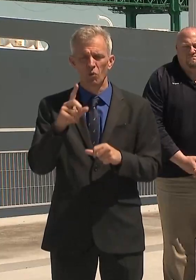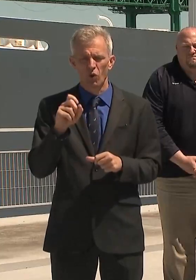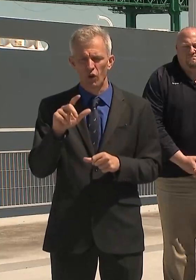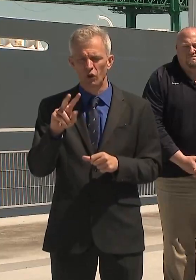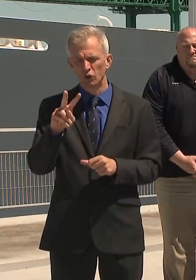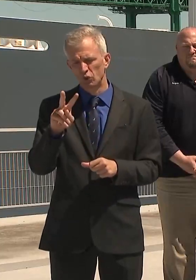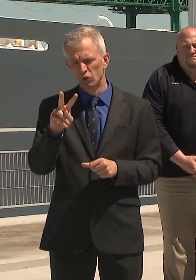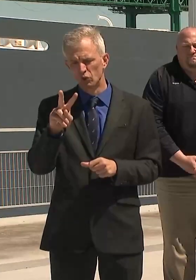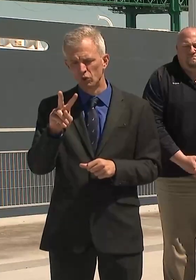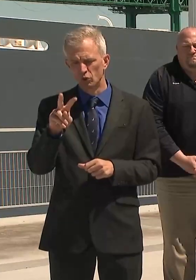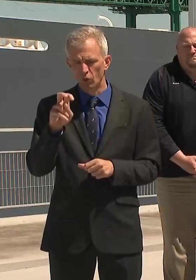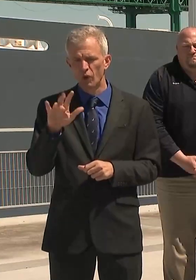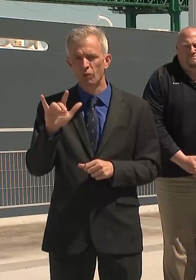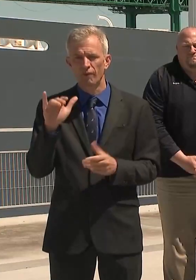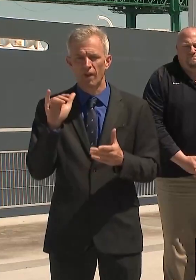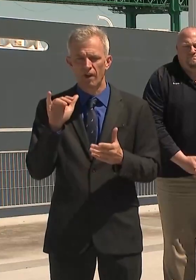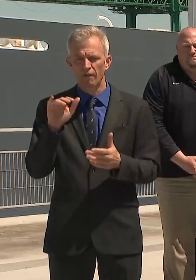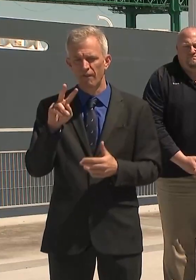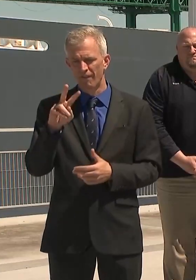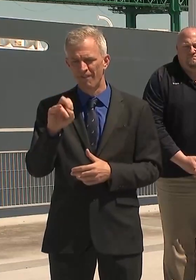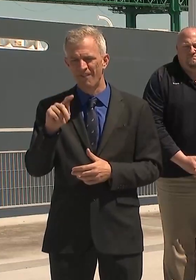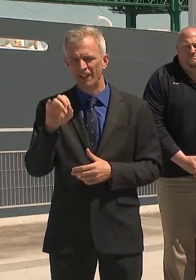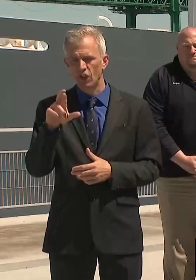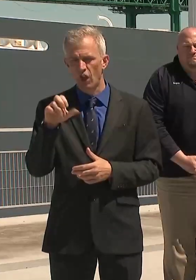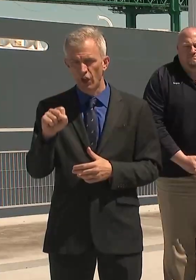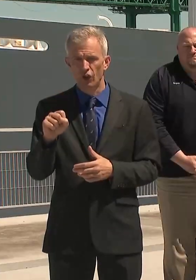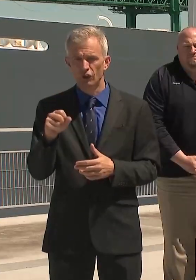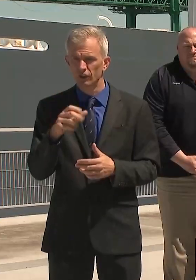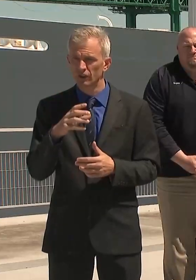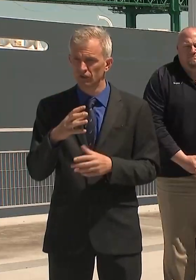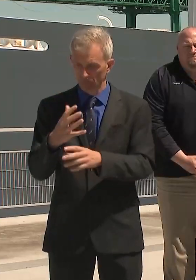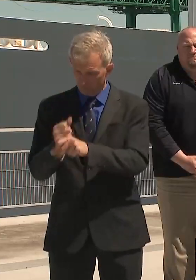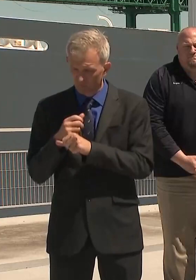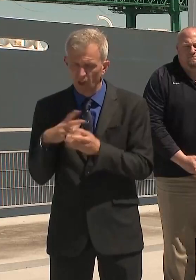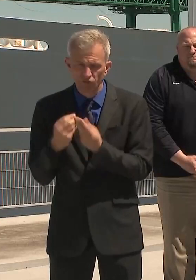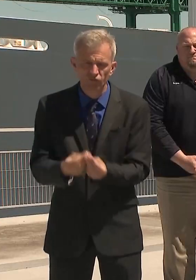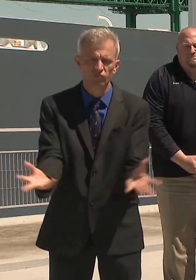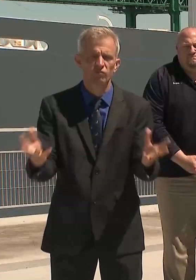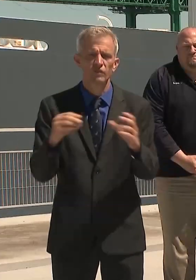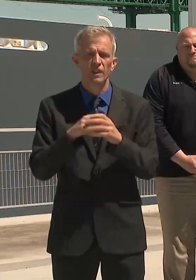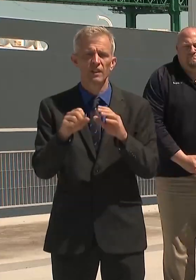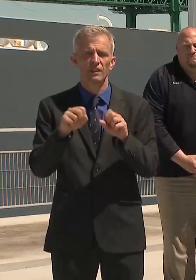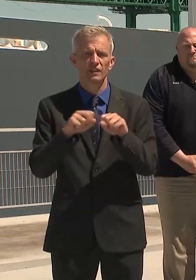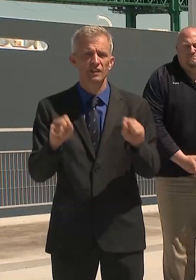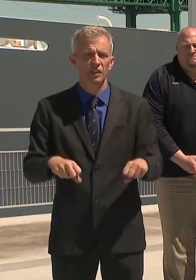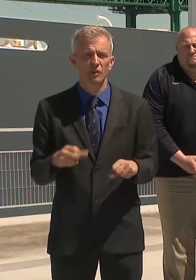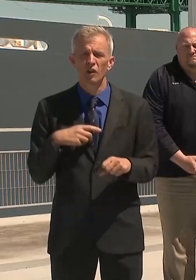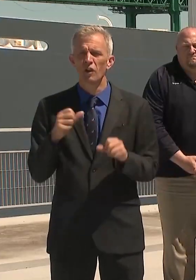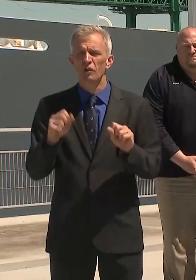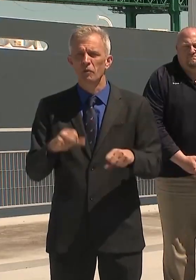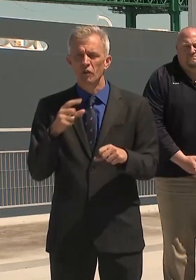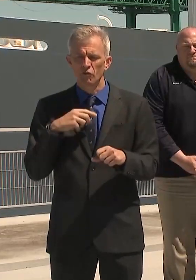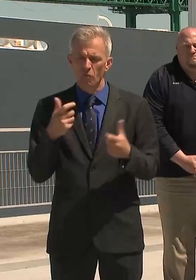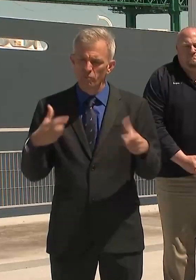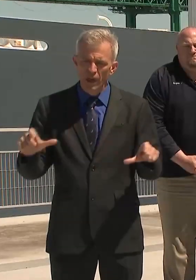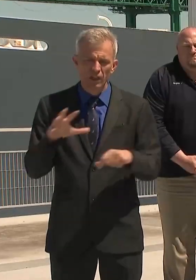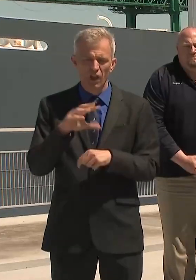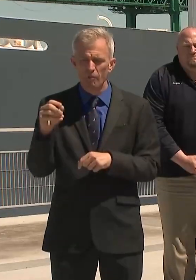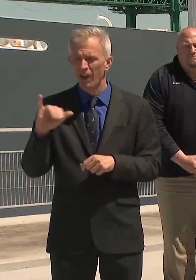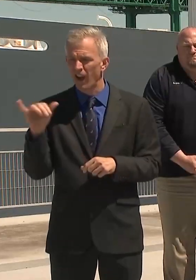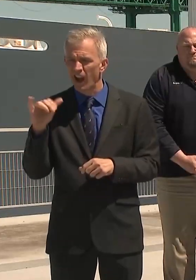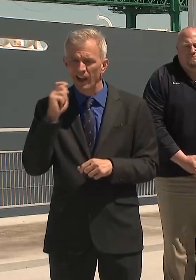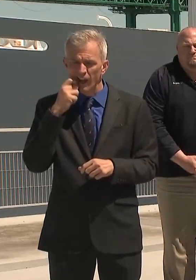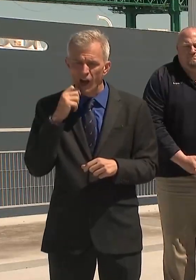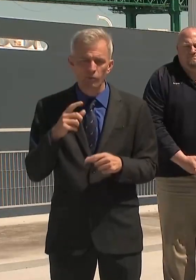1,225 ventilators and getting them out into our system. The ability and capacity for companies large and small, from Apple